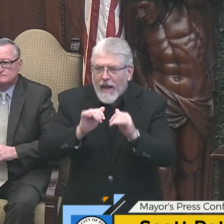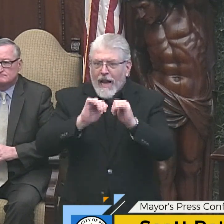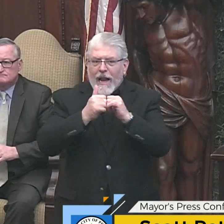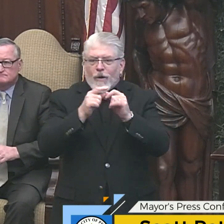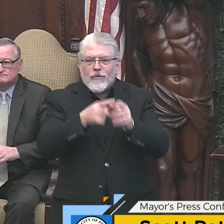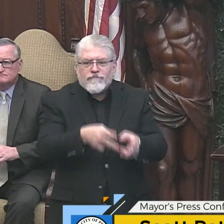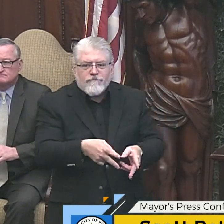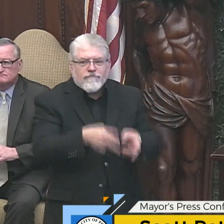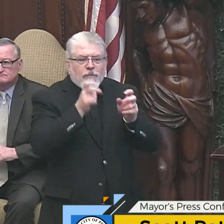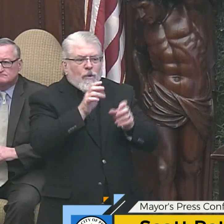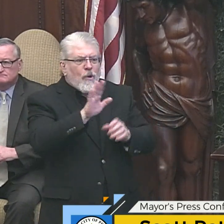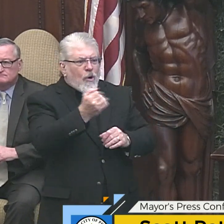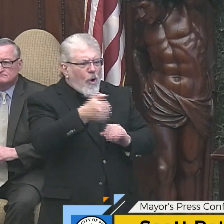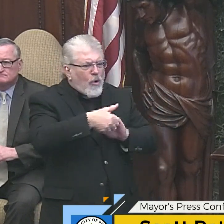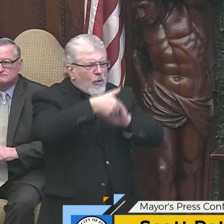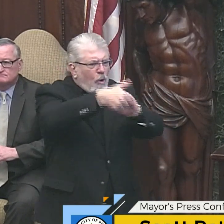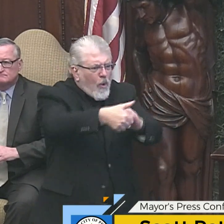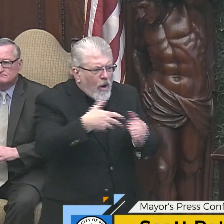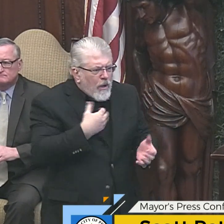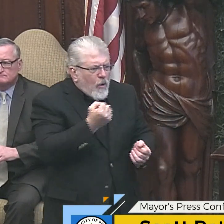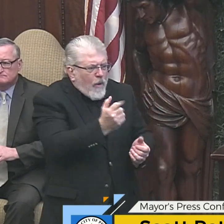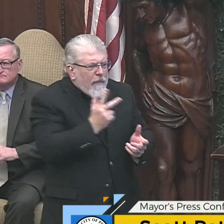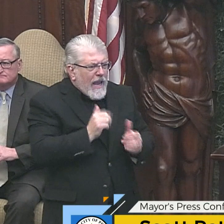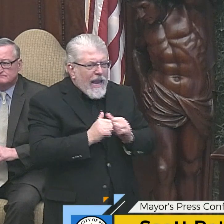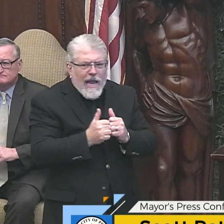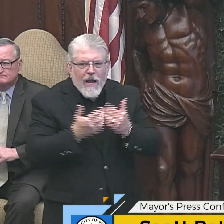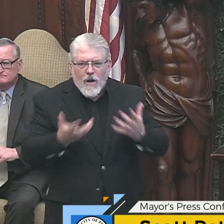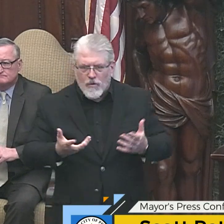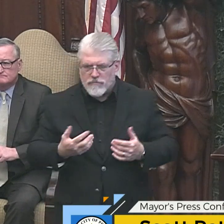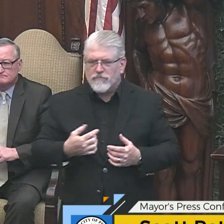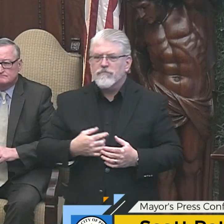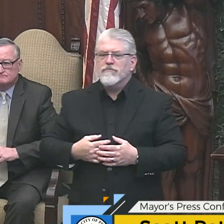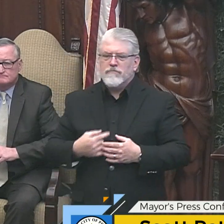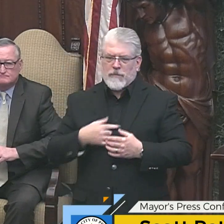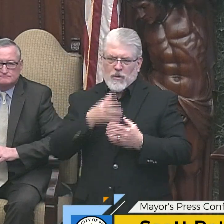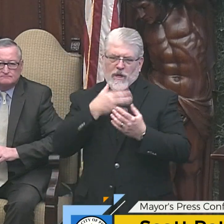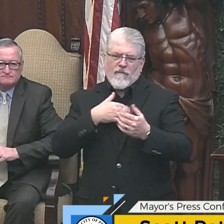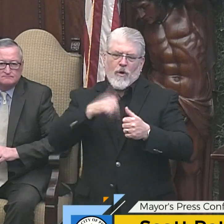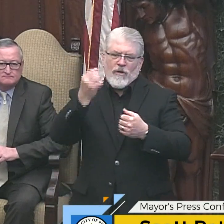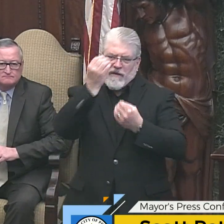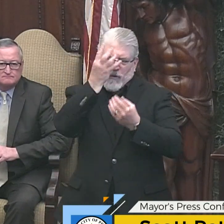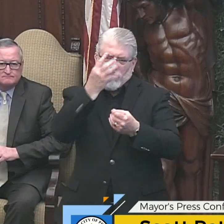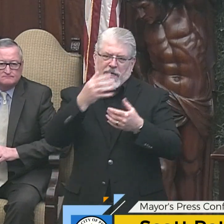and other important information that citizens will need.